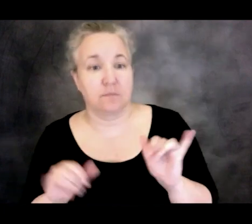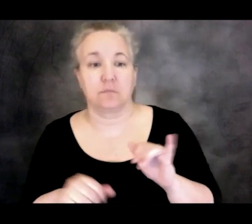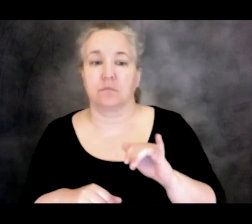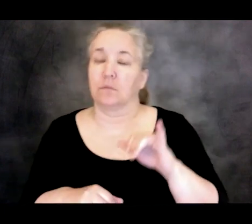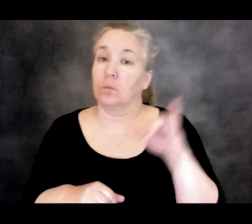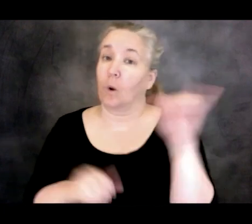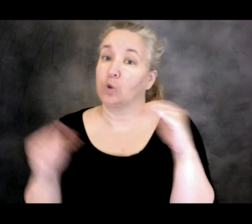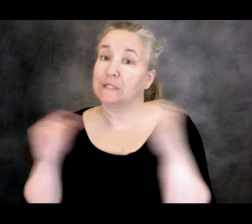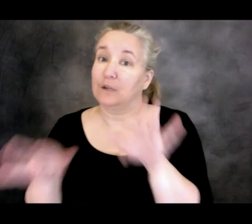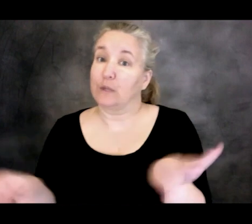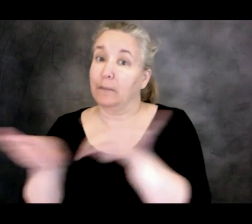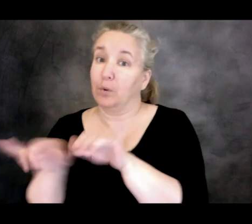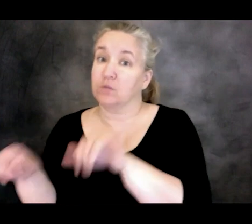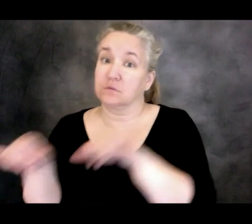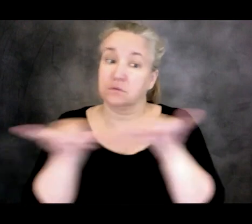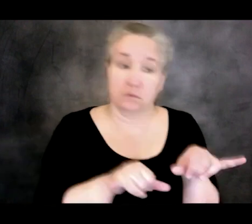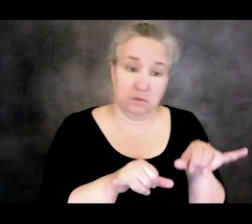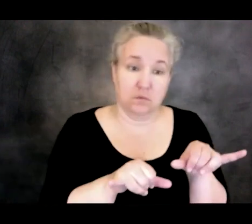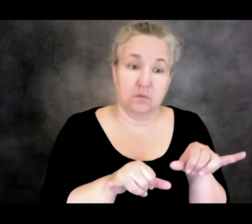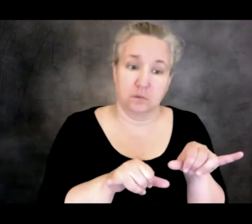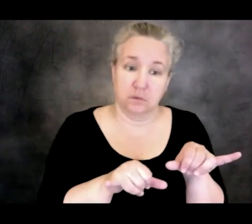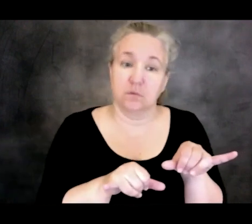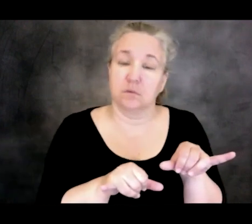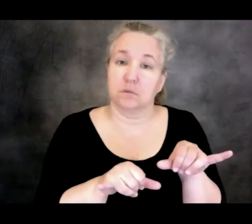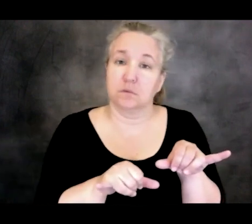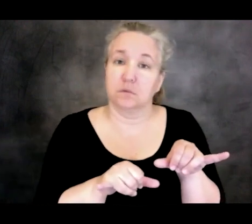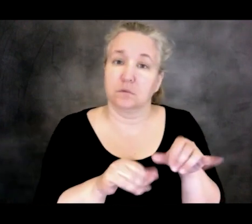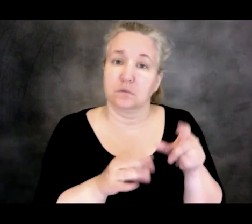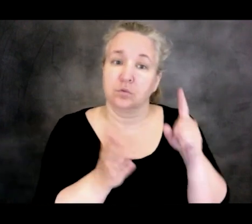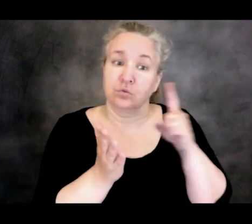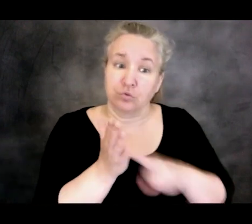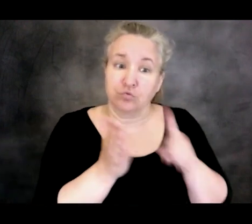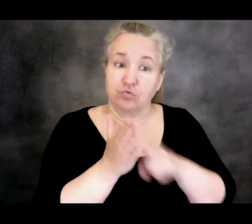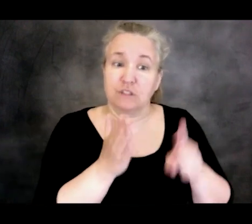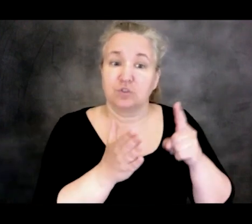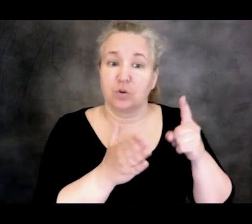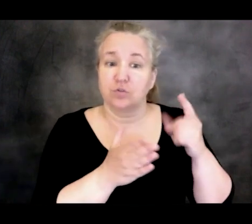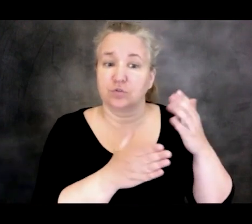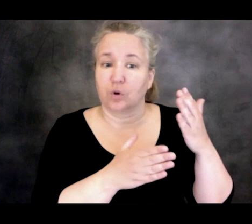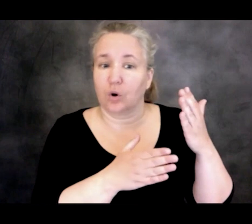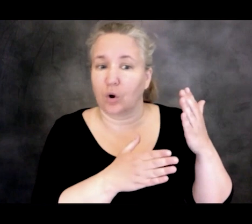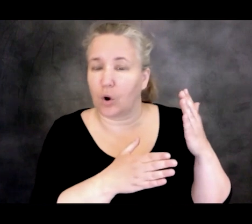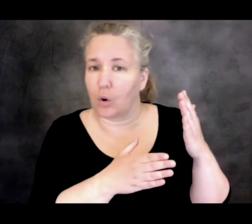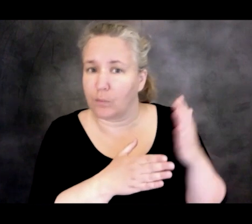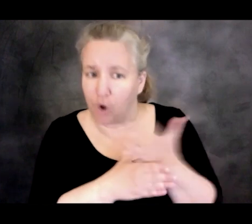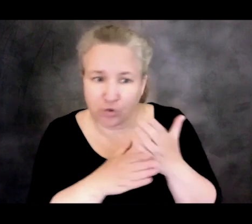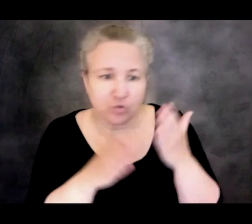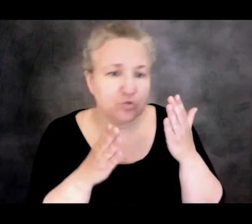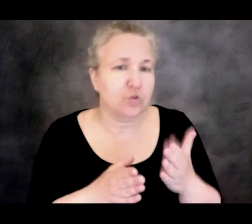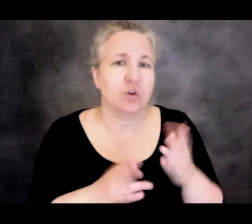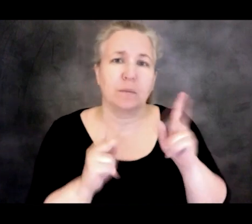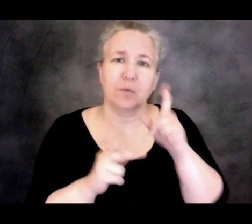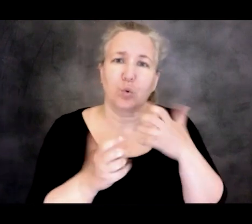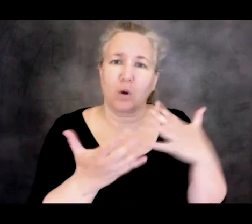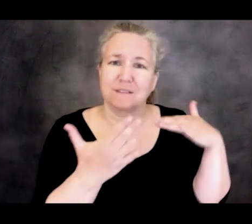equally important that we do not leave research partners, those who we want to study,